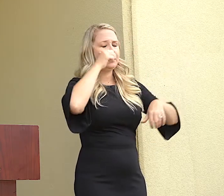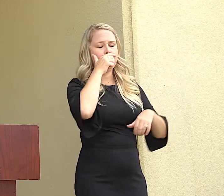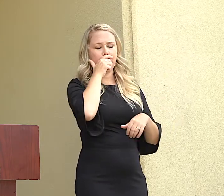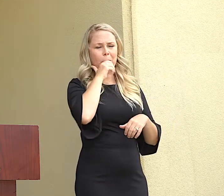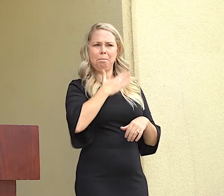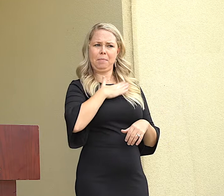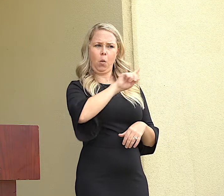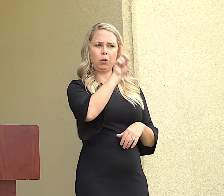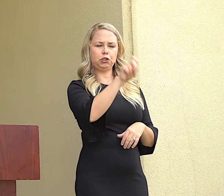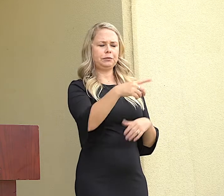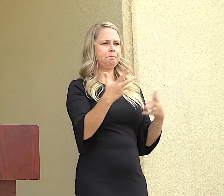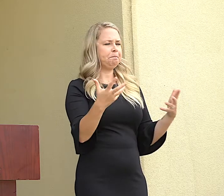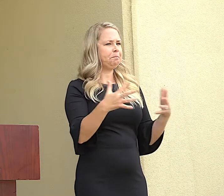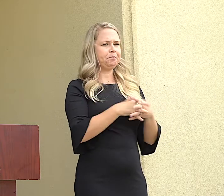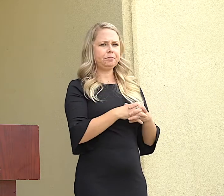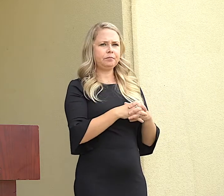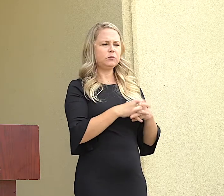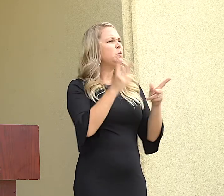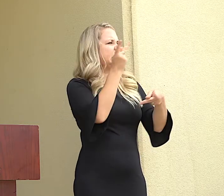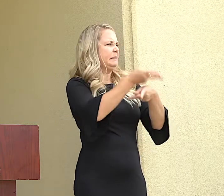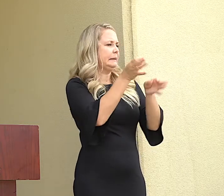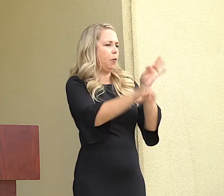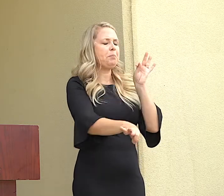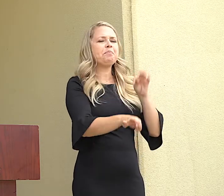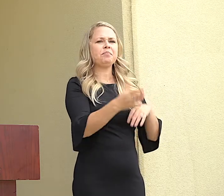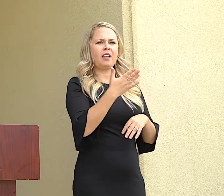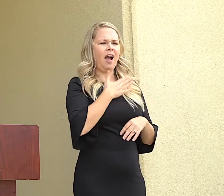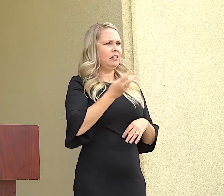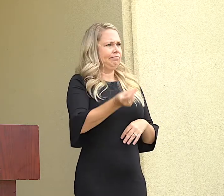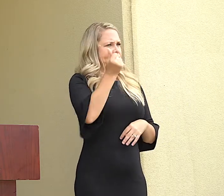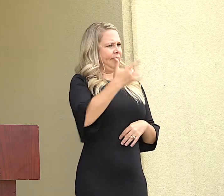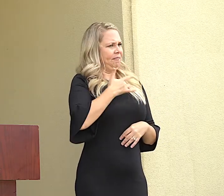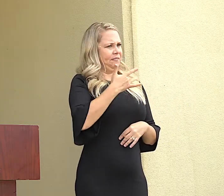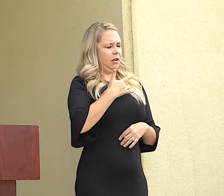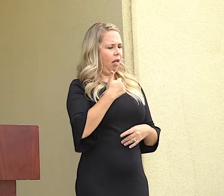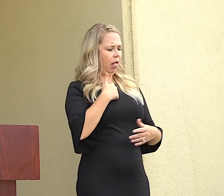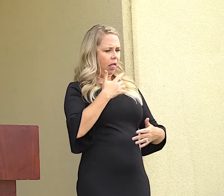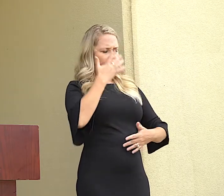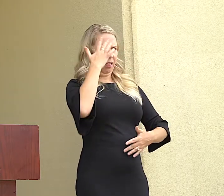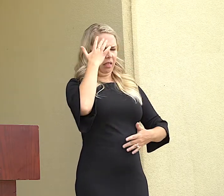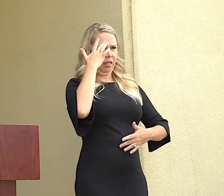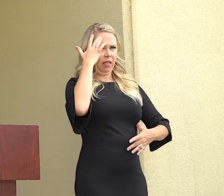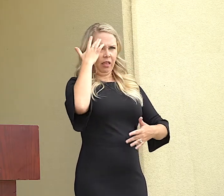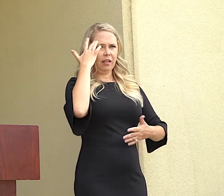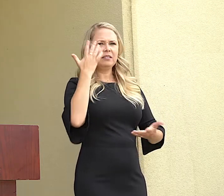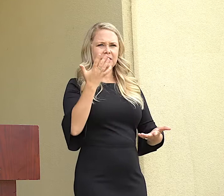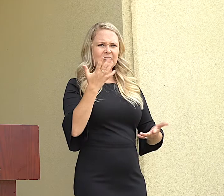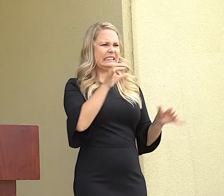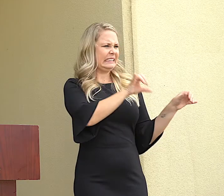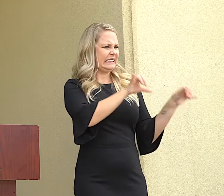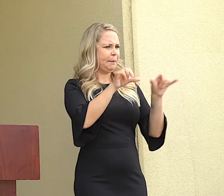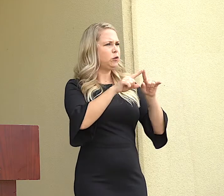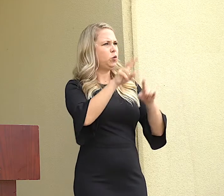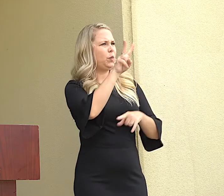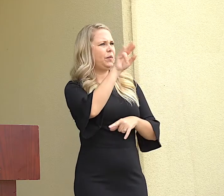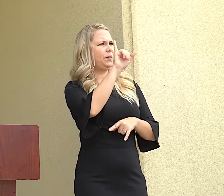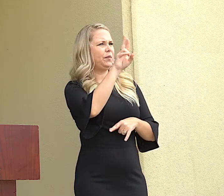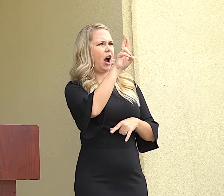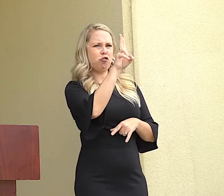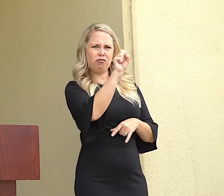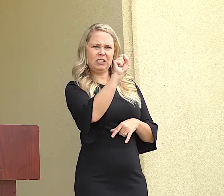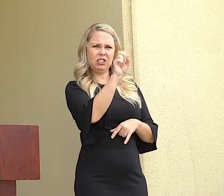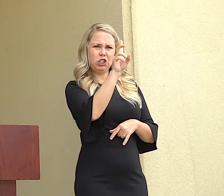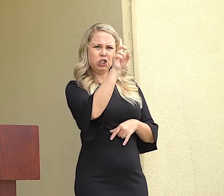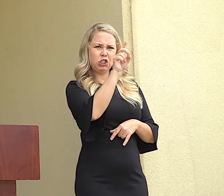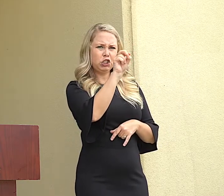So my question is, to keep it simple, I suddenly feel like I have symptoms that are similar to the virus. So do